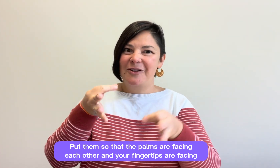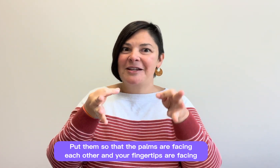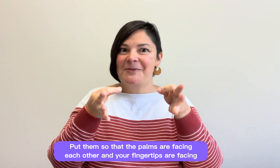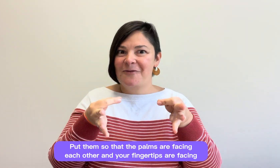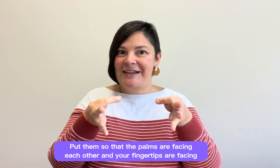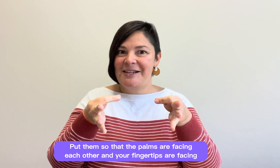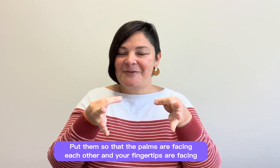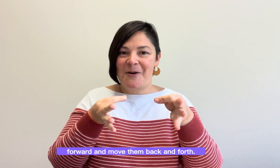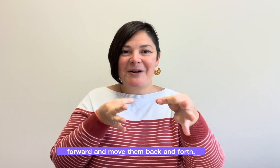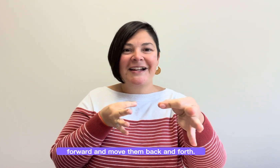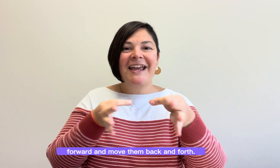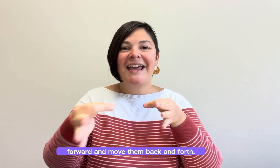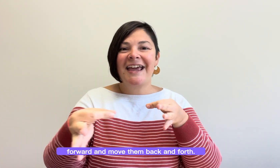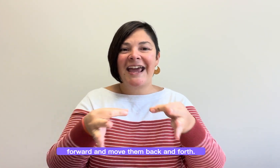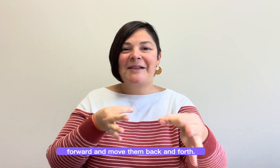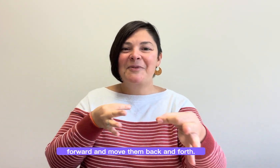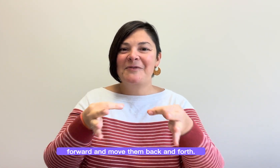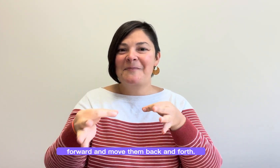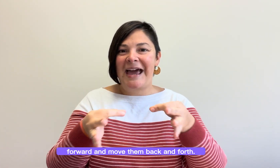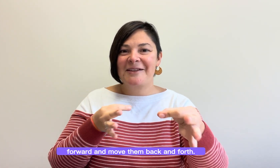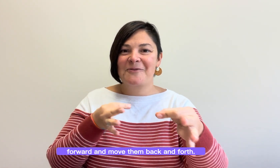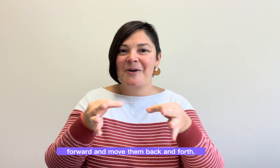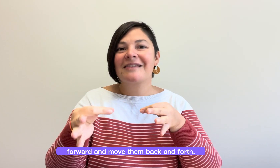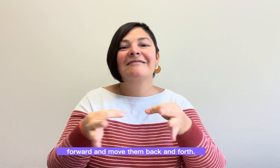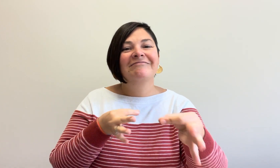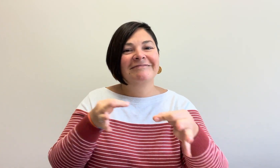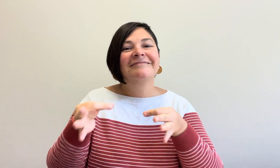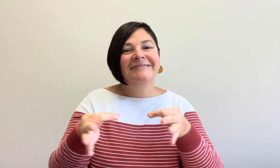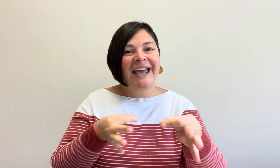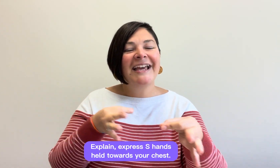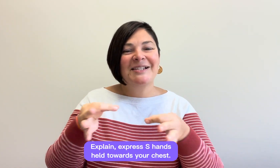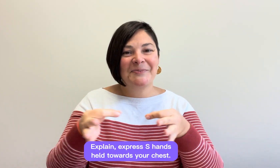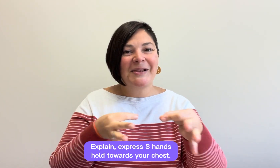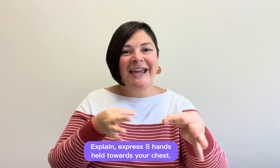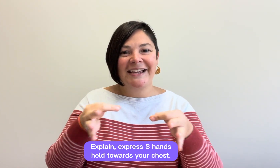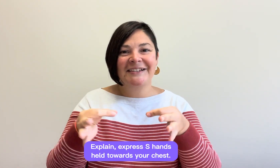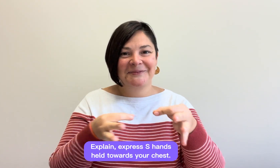fingertips are facing forward. And move them back and forth. Explain.